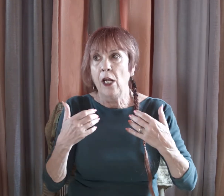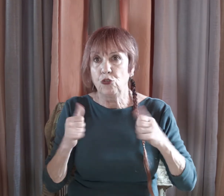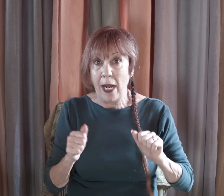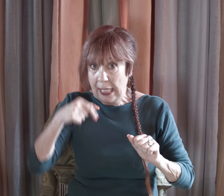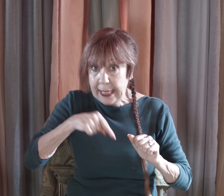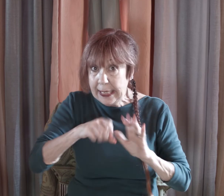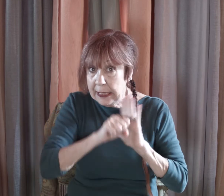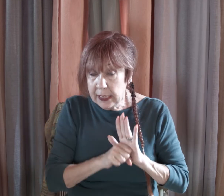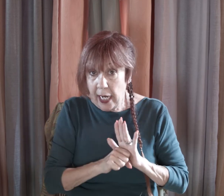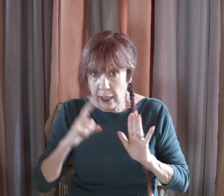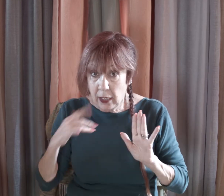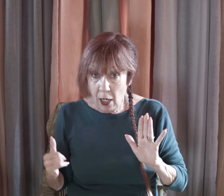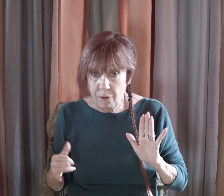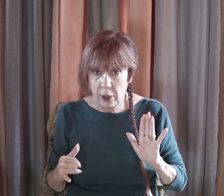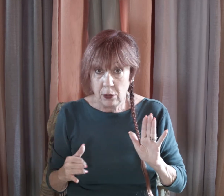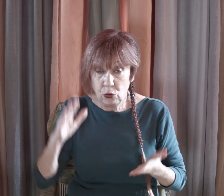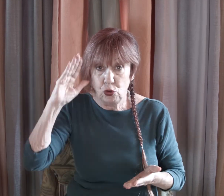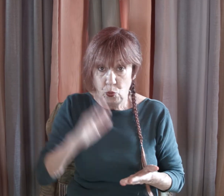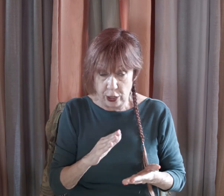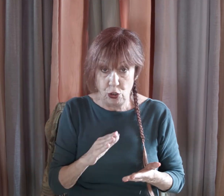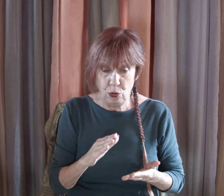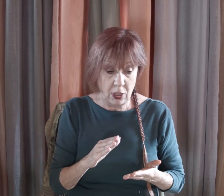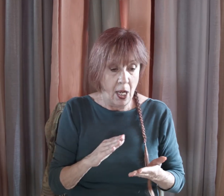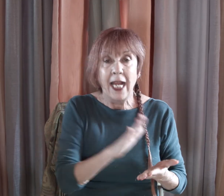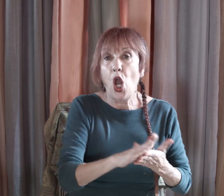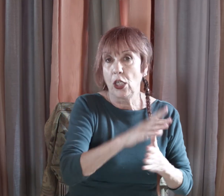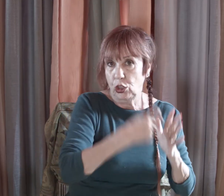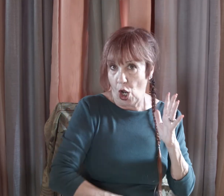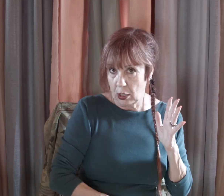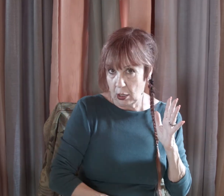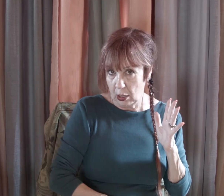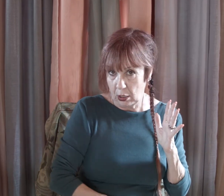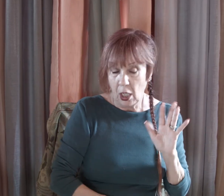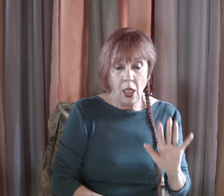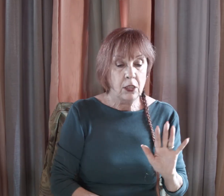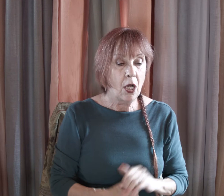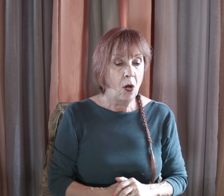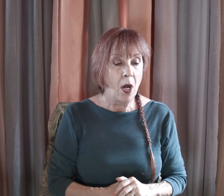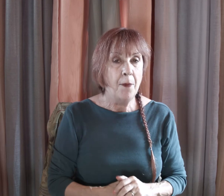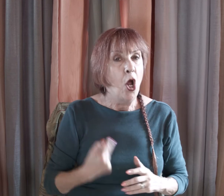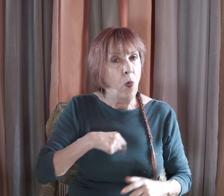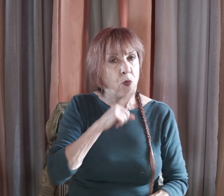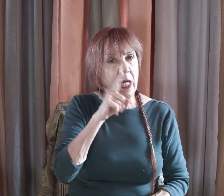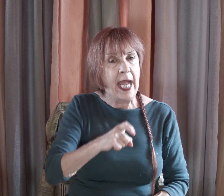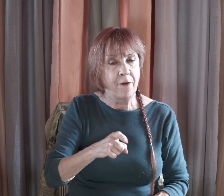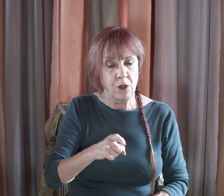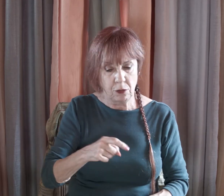dramatically in-state college costs. What we really have to do is go back to taxing the wealth of